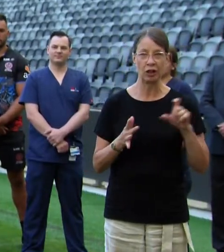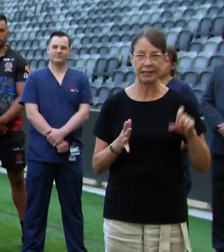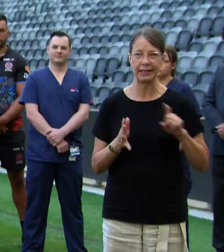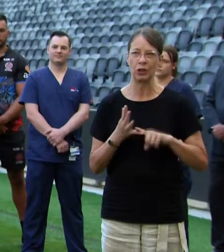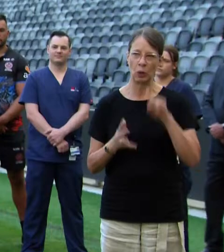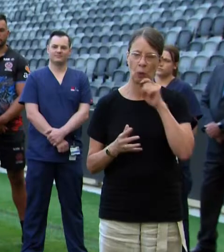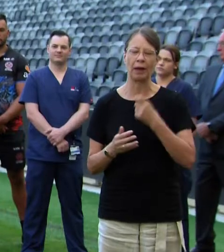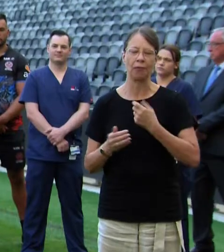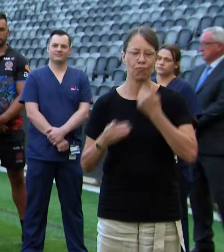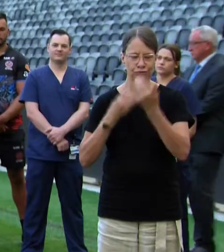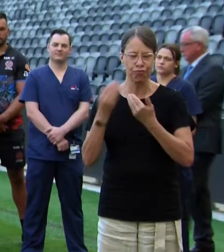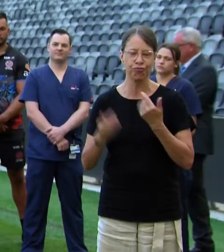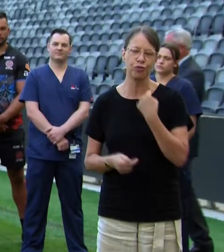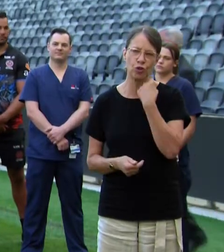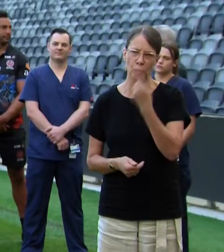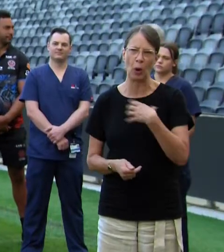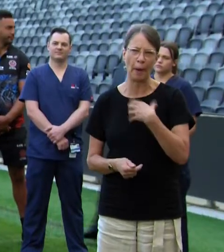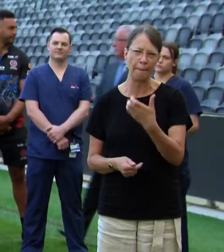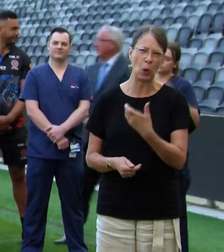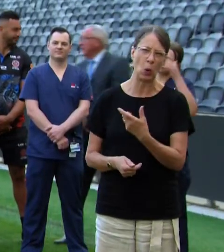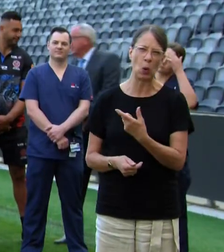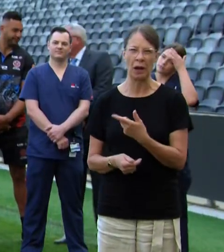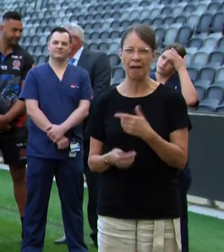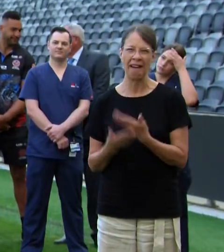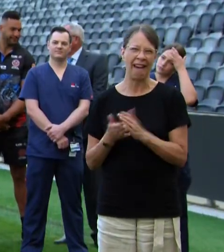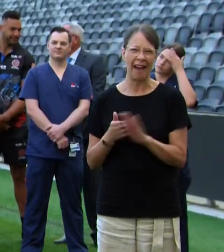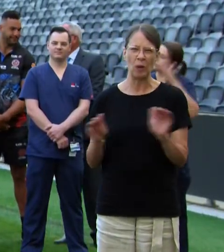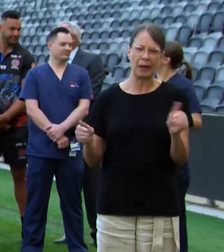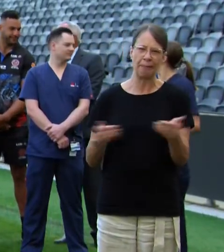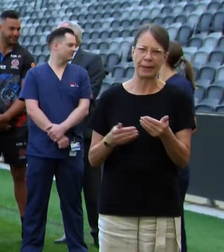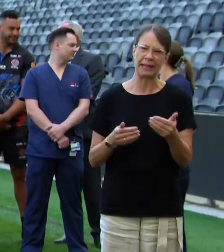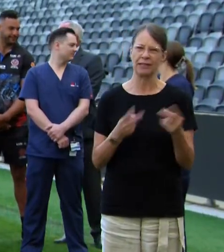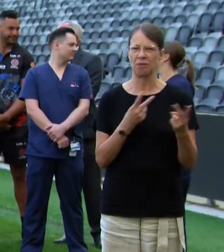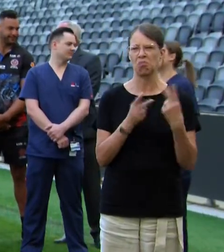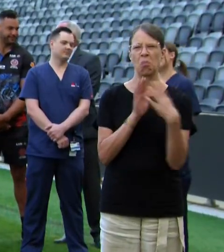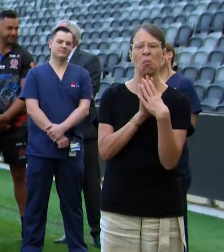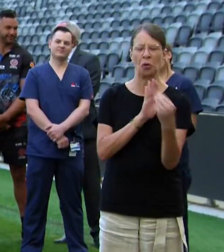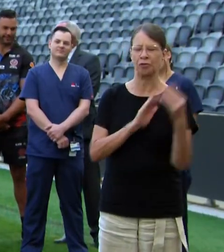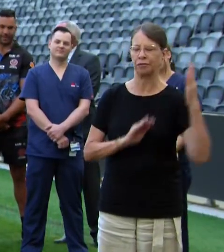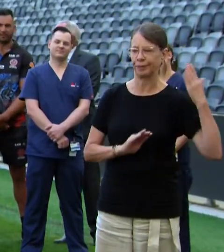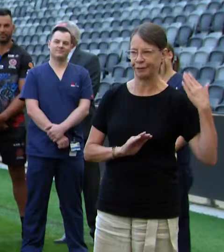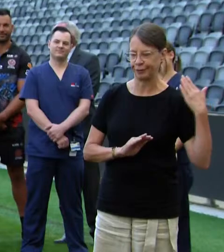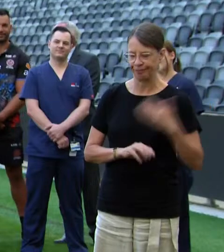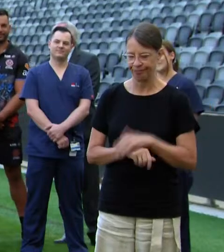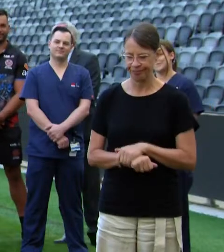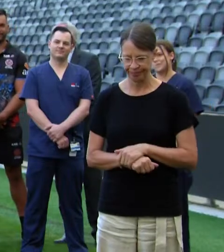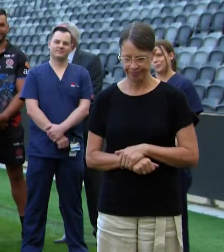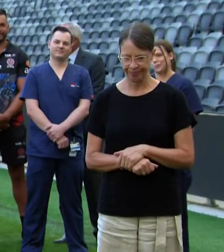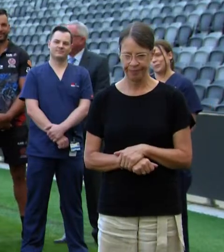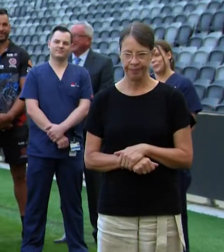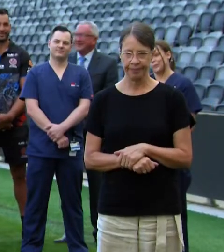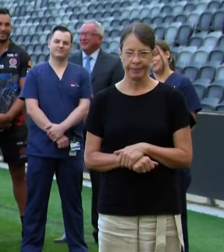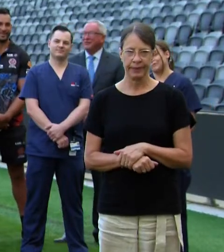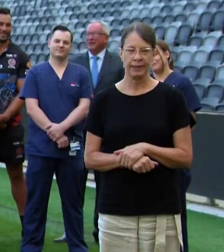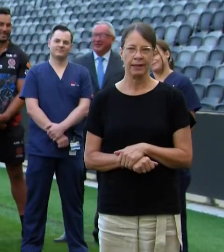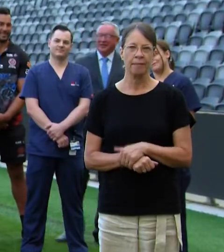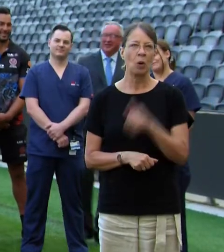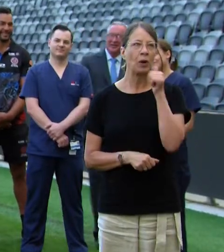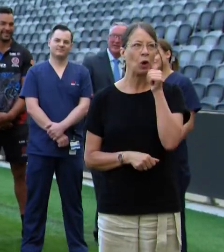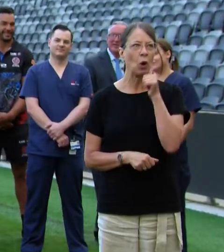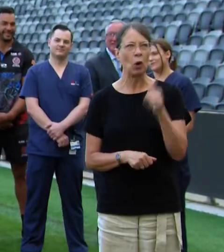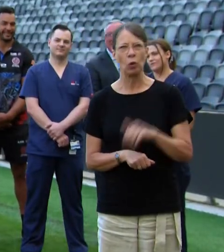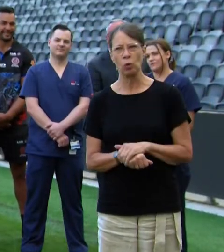tomorrow in terms of how that's tracking against our model. One thing is clear though, our health system continues to work very hard